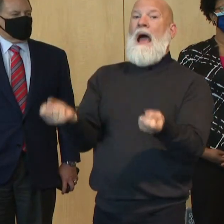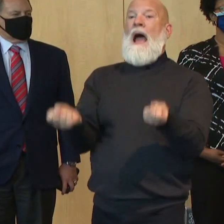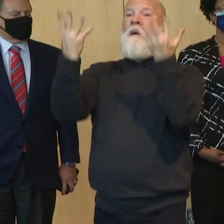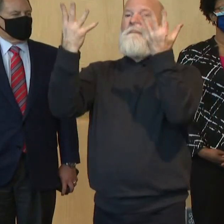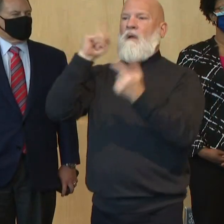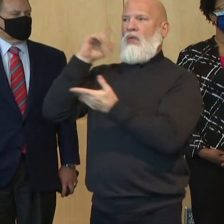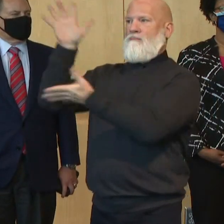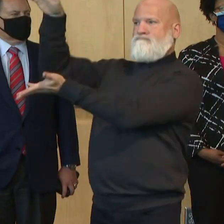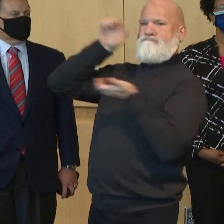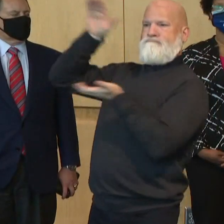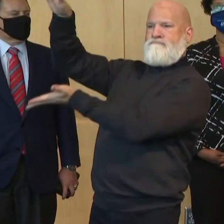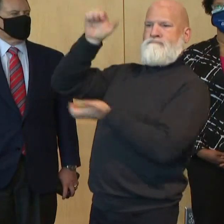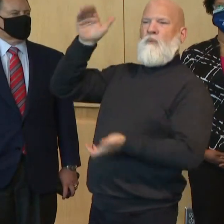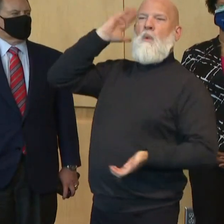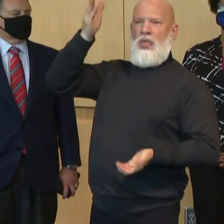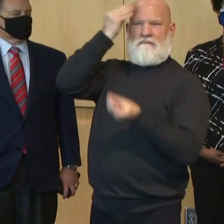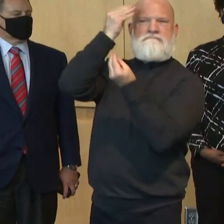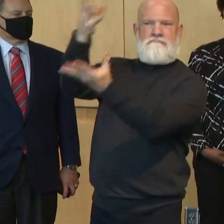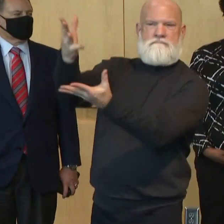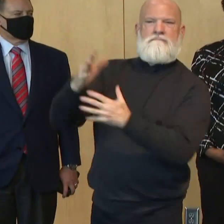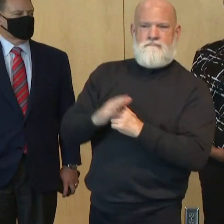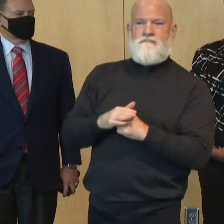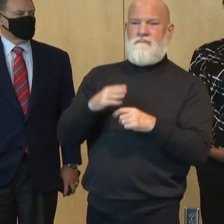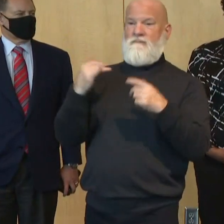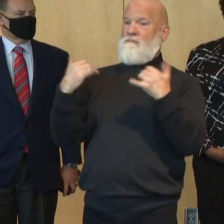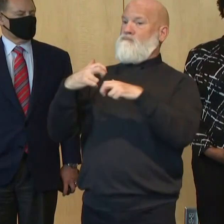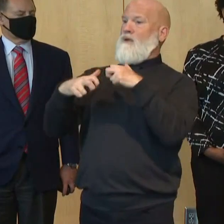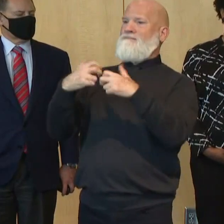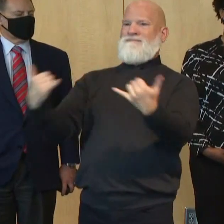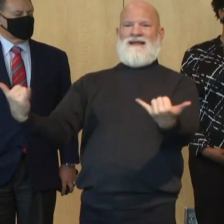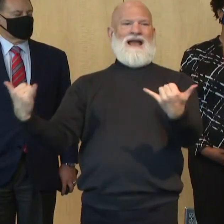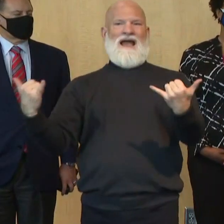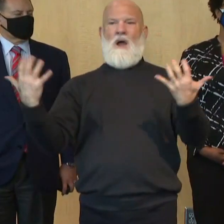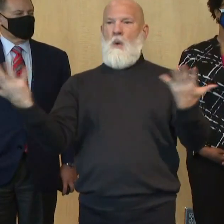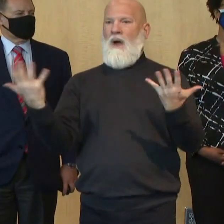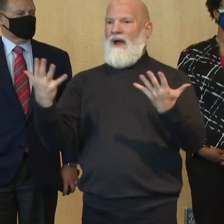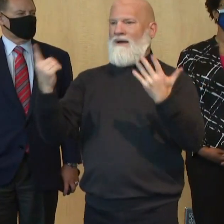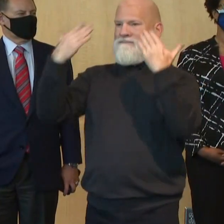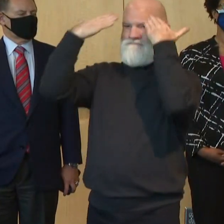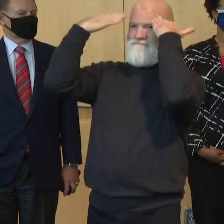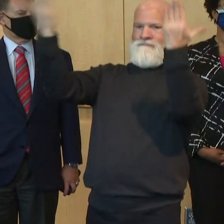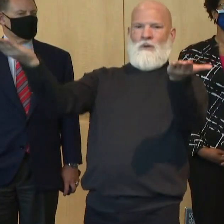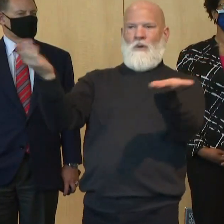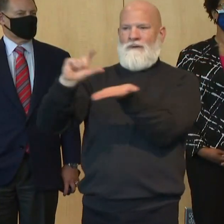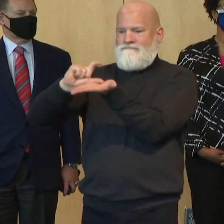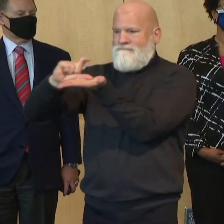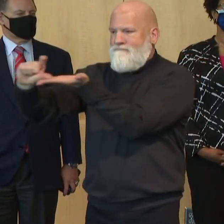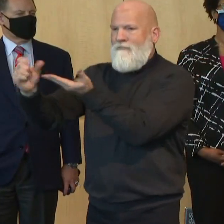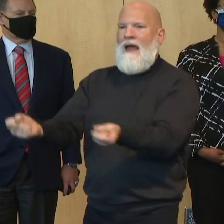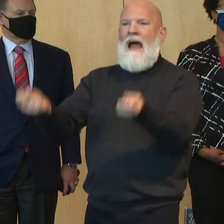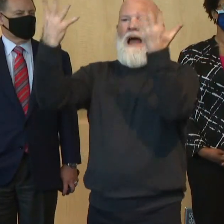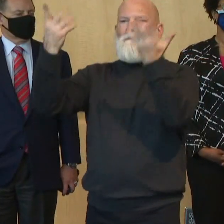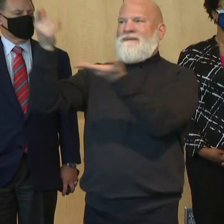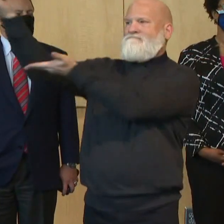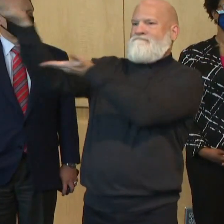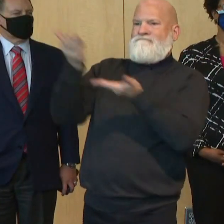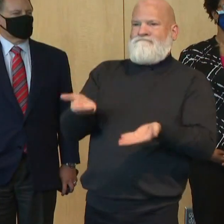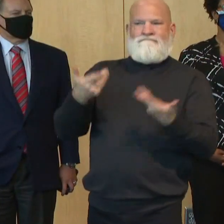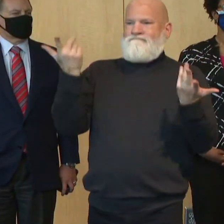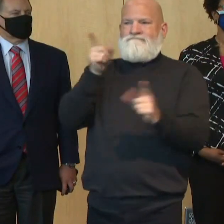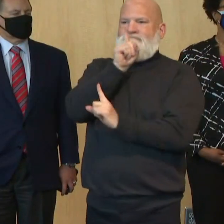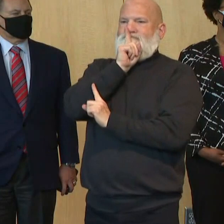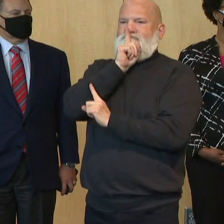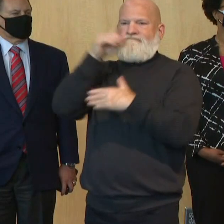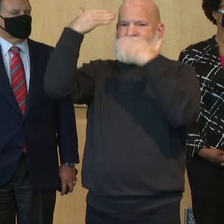3 weeks from them. I mean, that's the problem we have now. It's not necessarily a problem, it's just a fact. We just know what our supply is. It's going to be